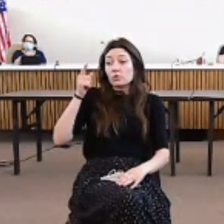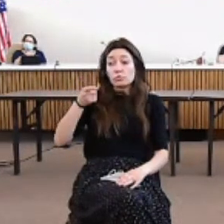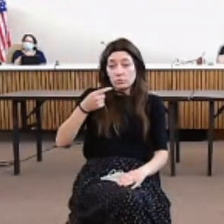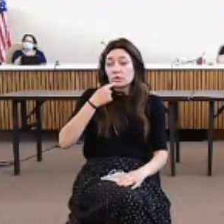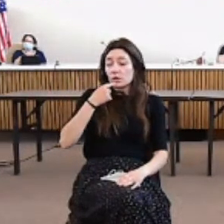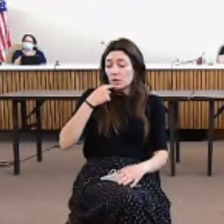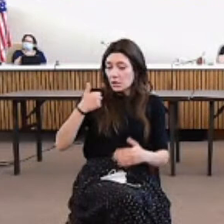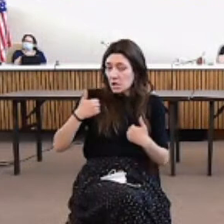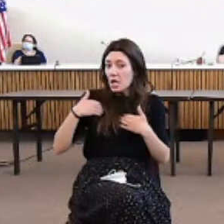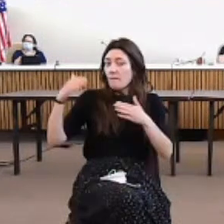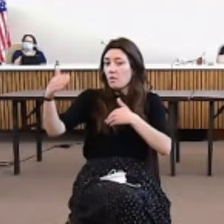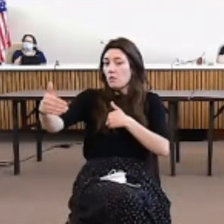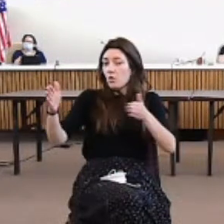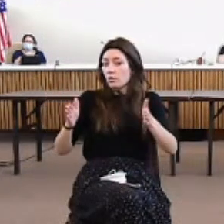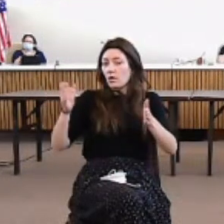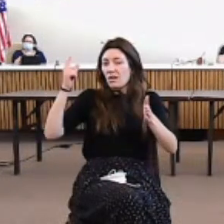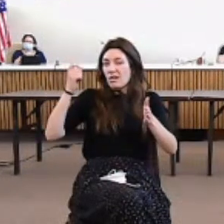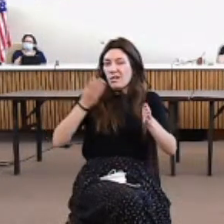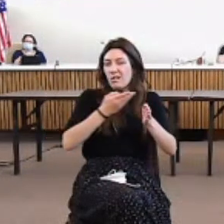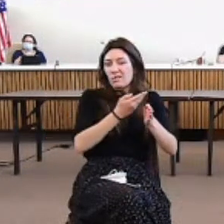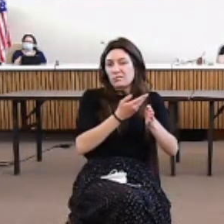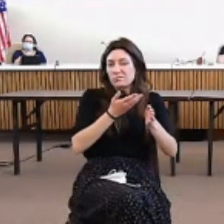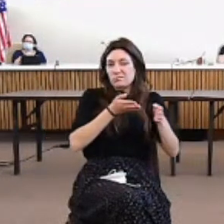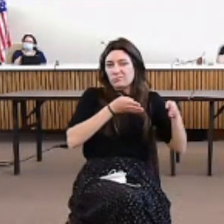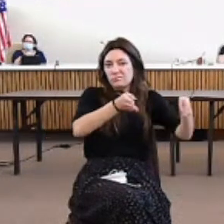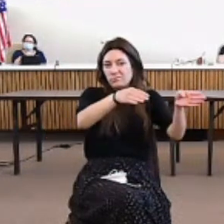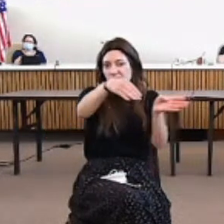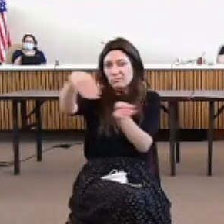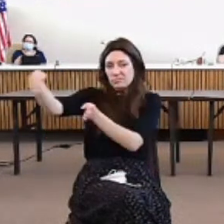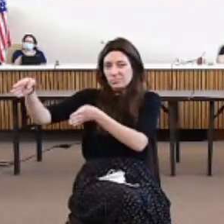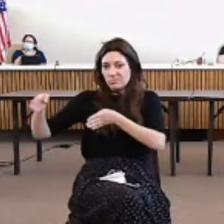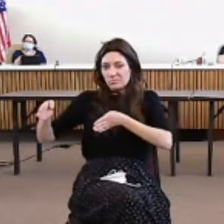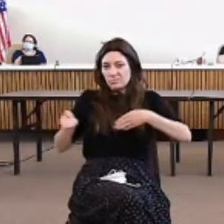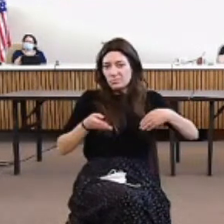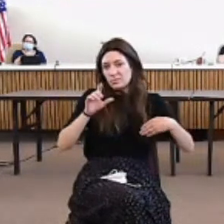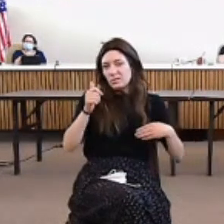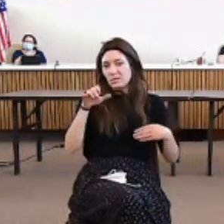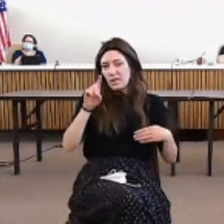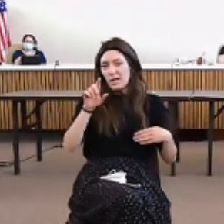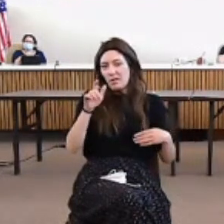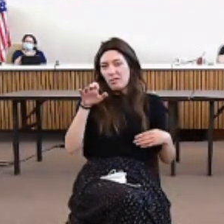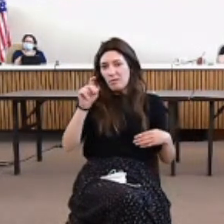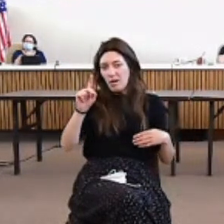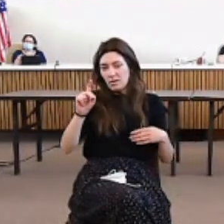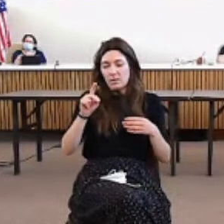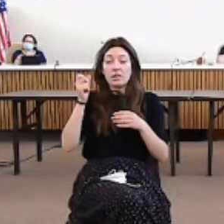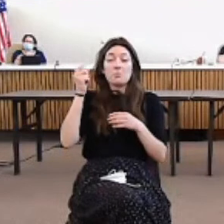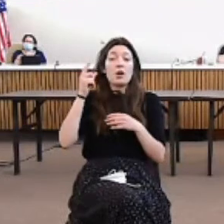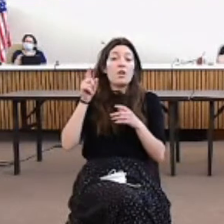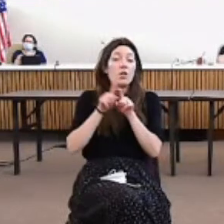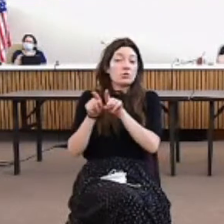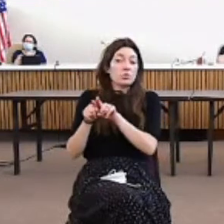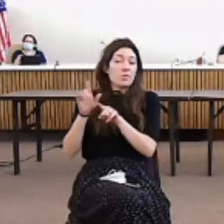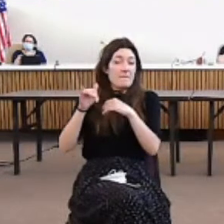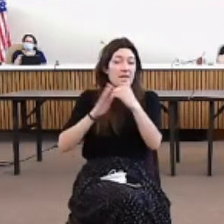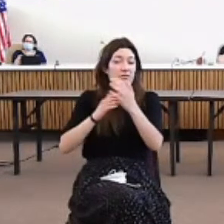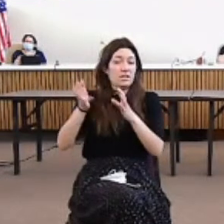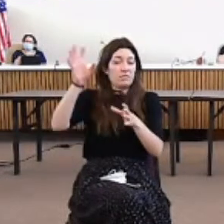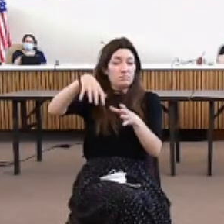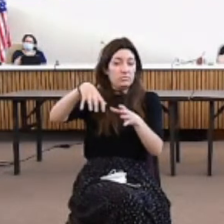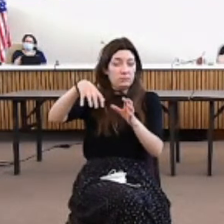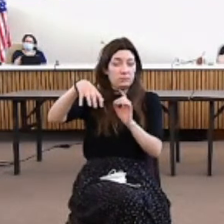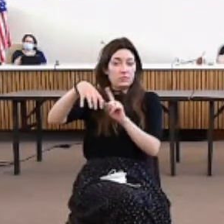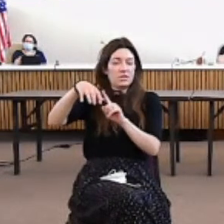here that's landlocked. The building that's sitting within that parcel, there was a question about setback